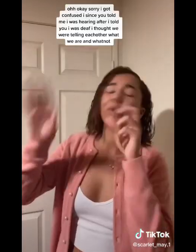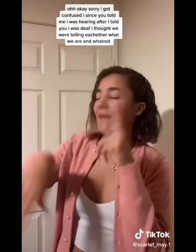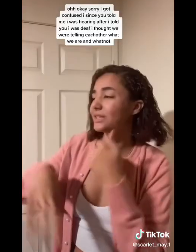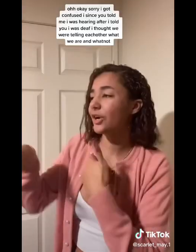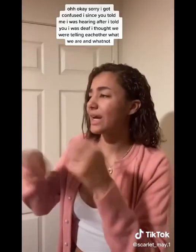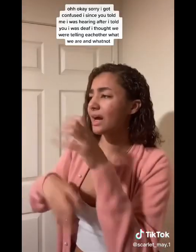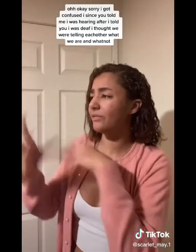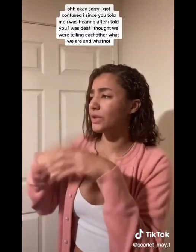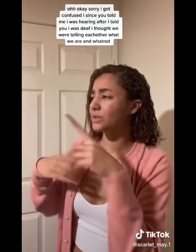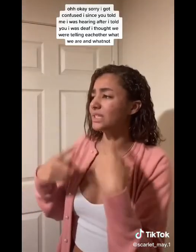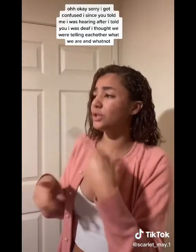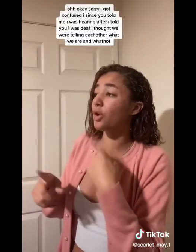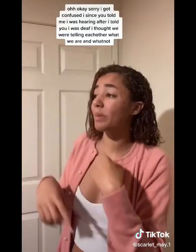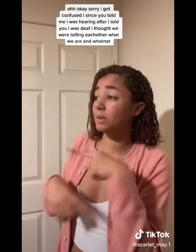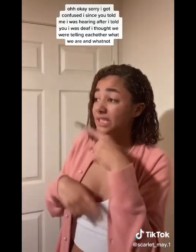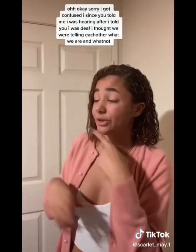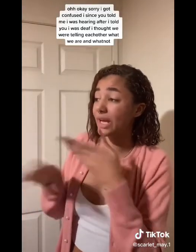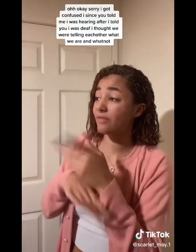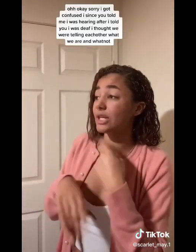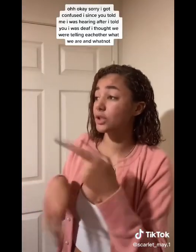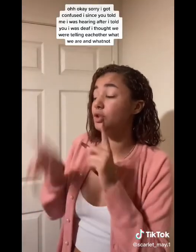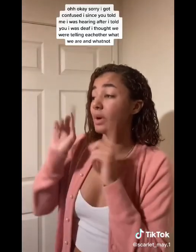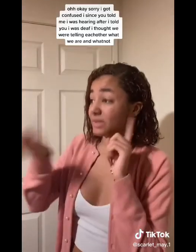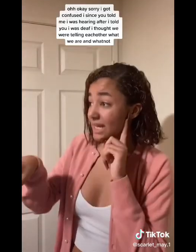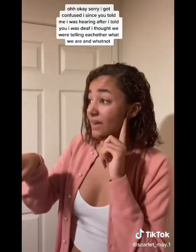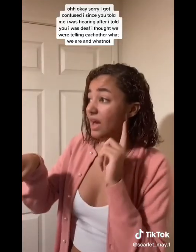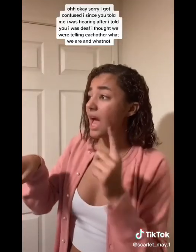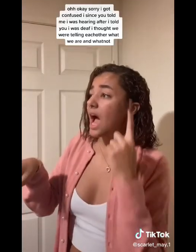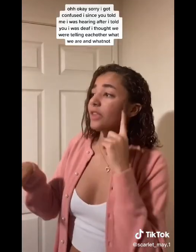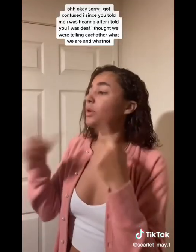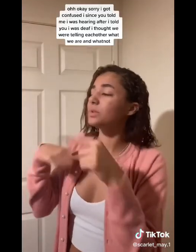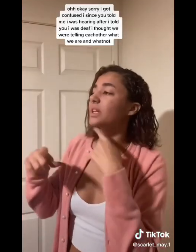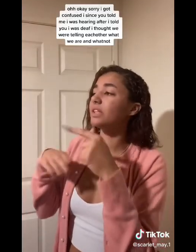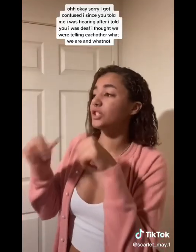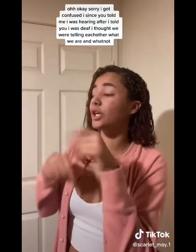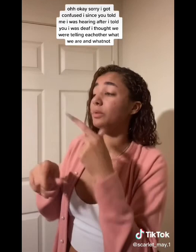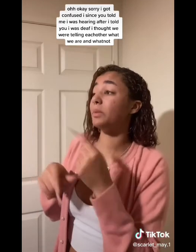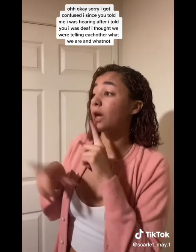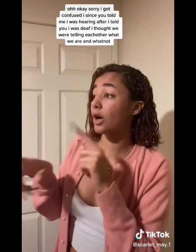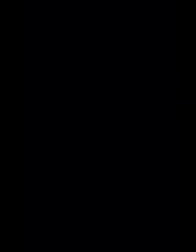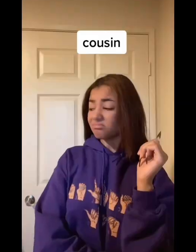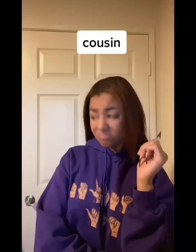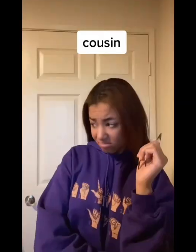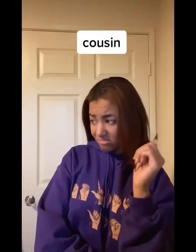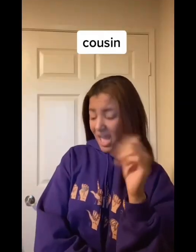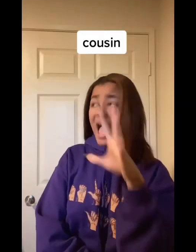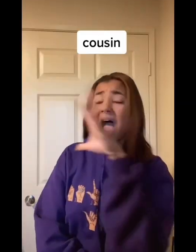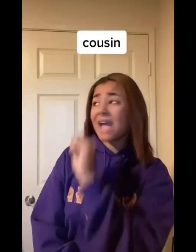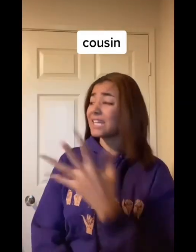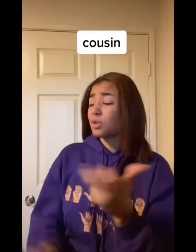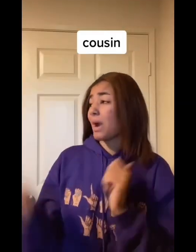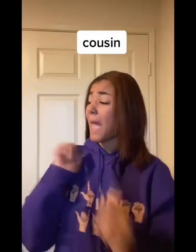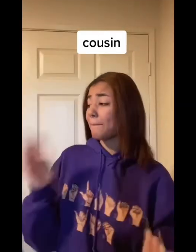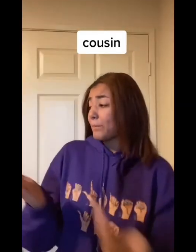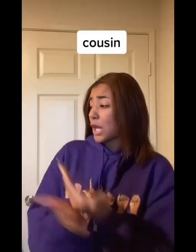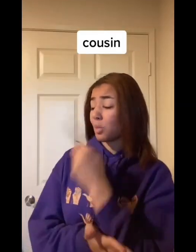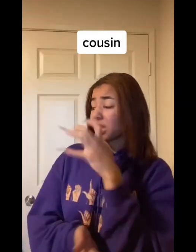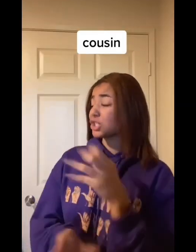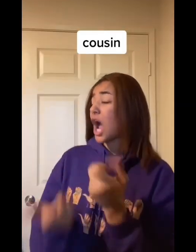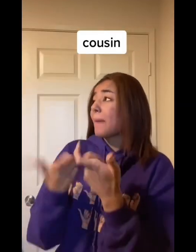sorry, I got confused. Since you told me I was hearing after I told you I was deaf, I thought we were telling each other what we are. I guess y'all want to act brand new because y'all got a bigger house